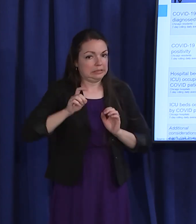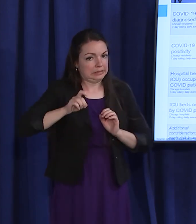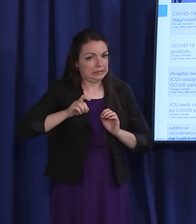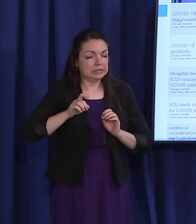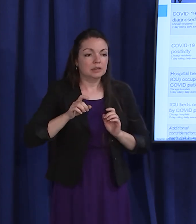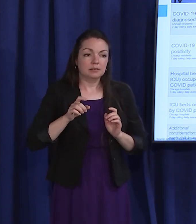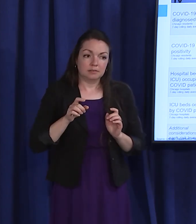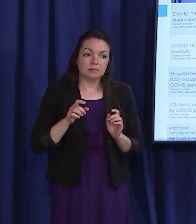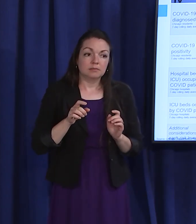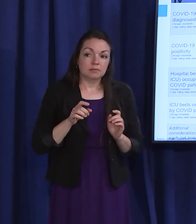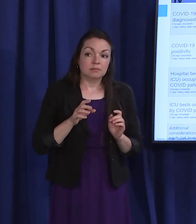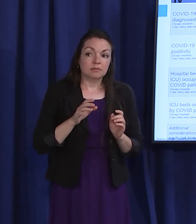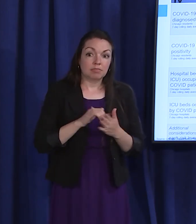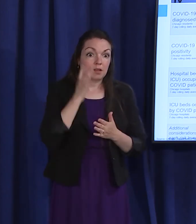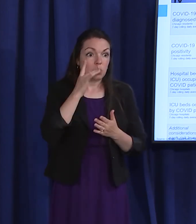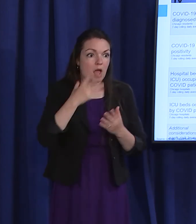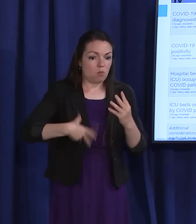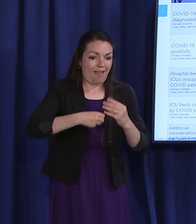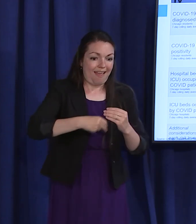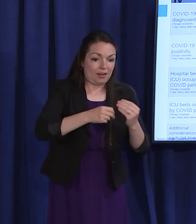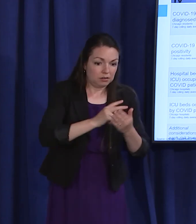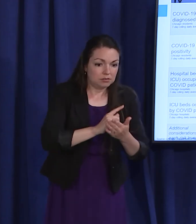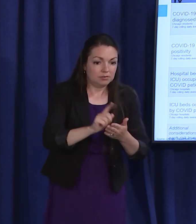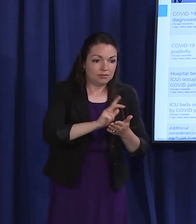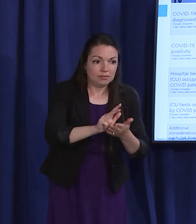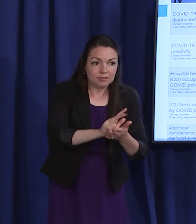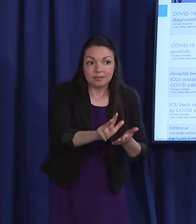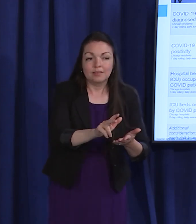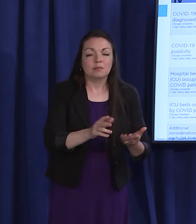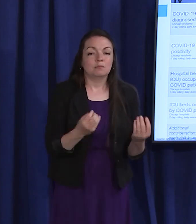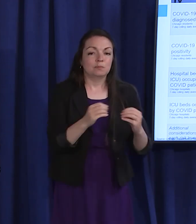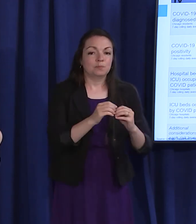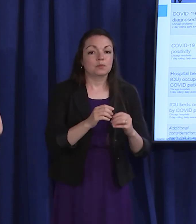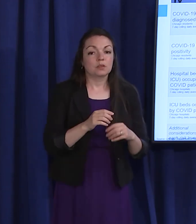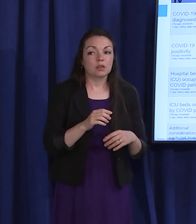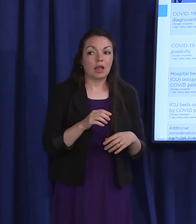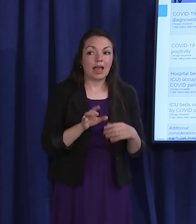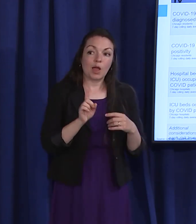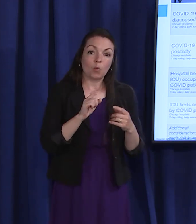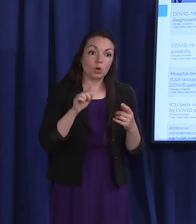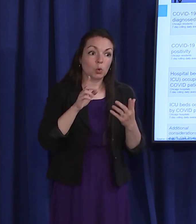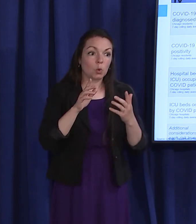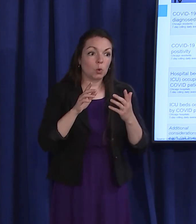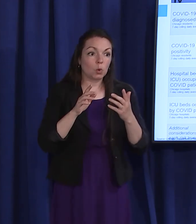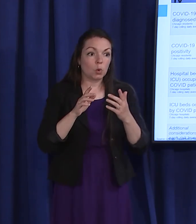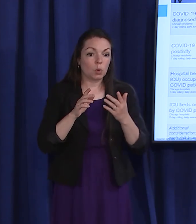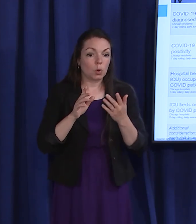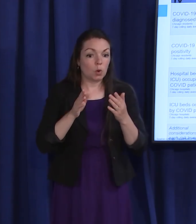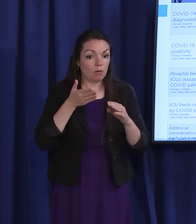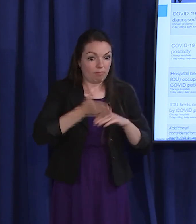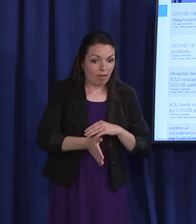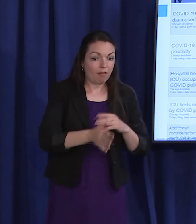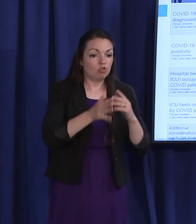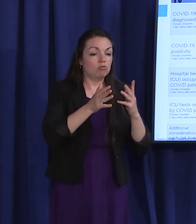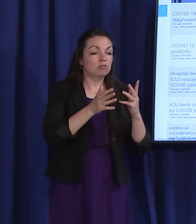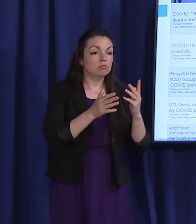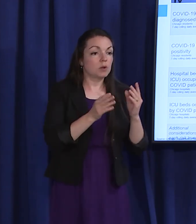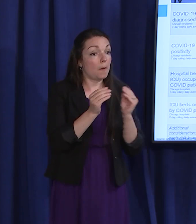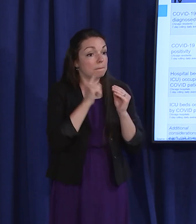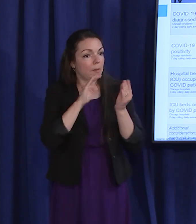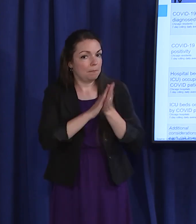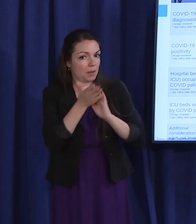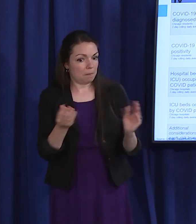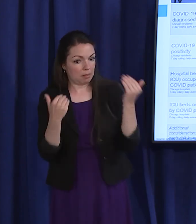extended. And I think particularly where you peel off some of the suburban and state and really focus on the Chicago work, I think